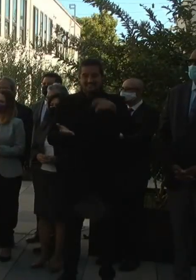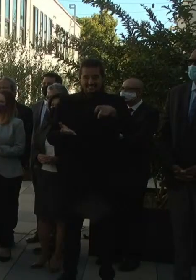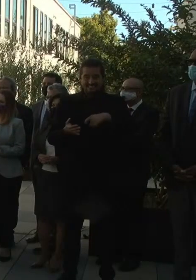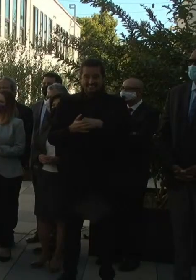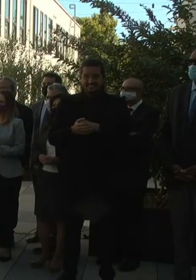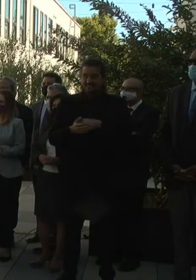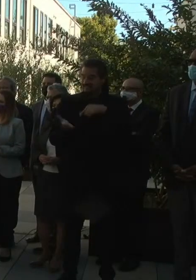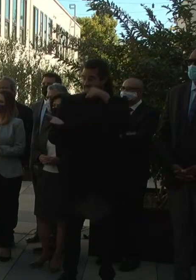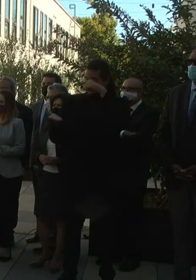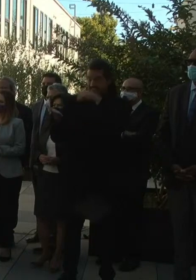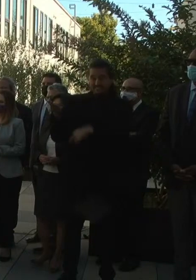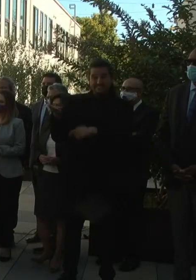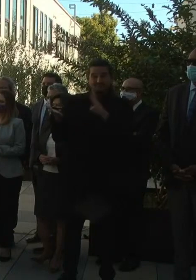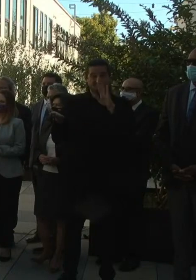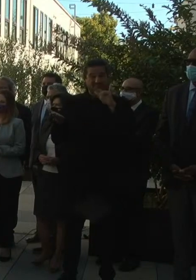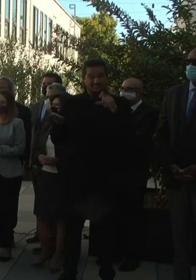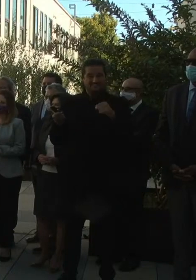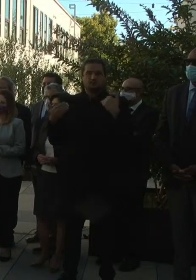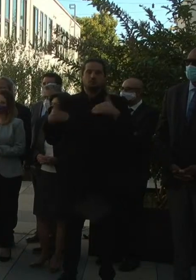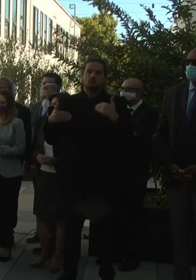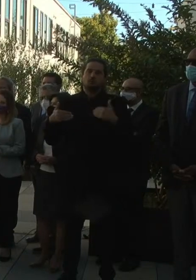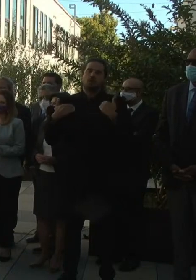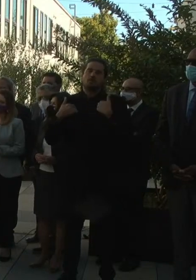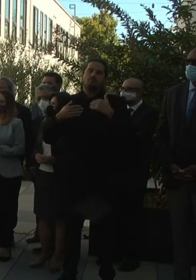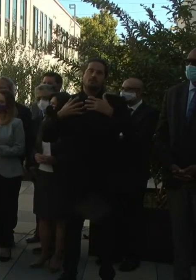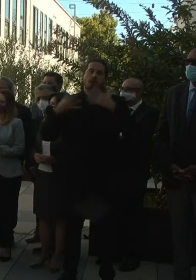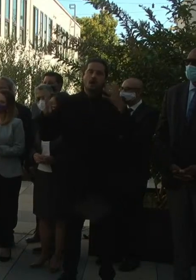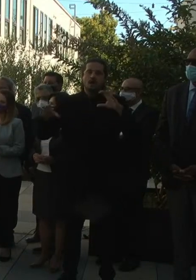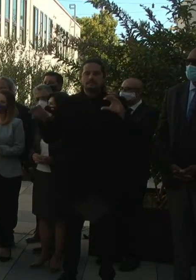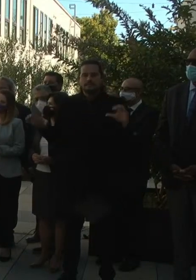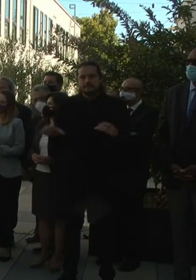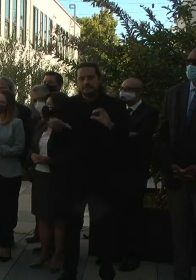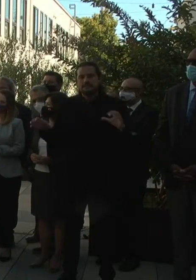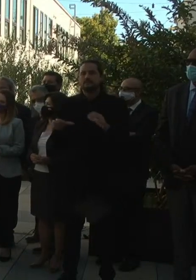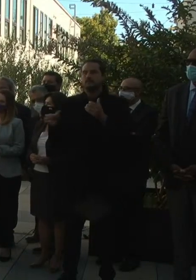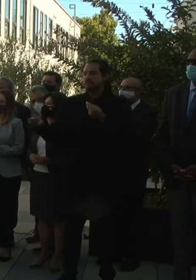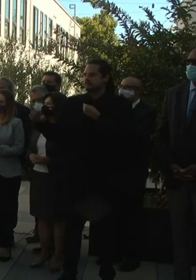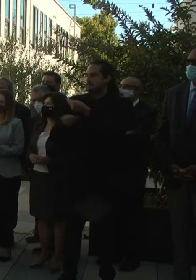hard work, a lot of give and take, a lot of interest groups,